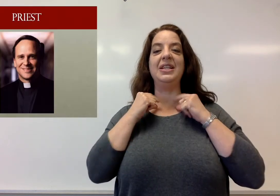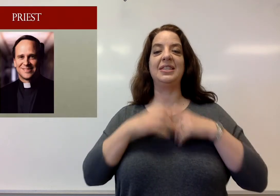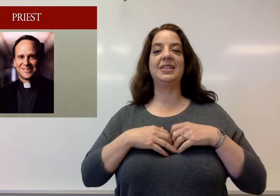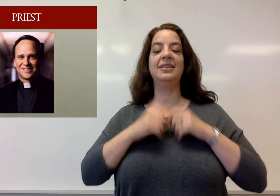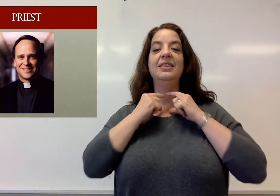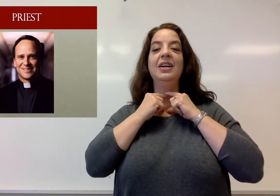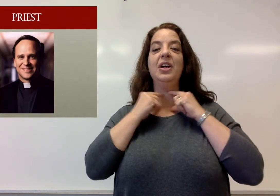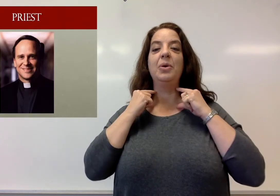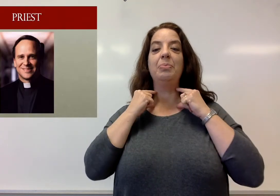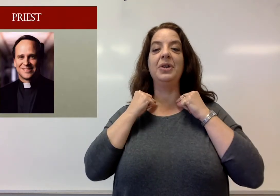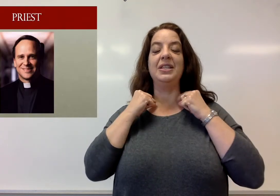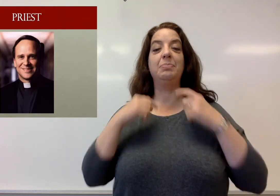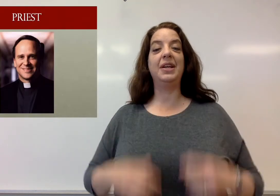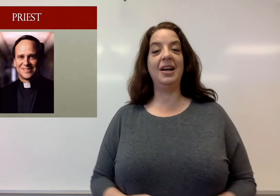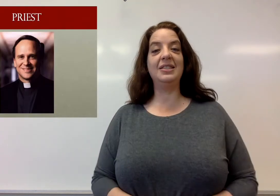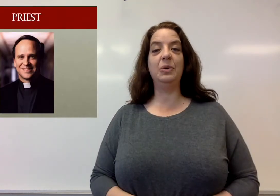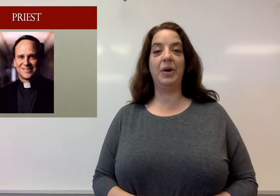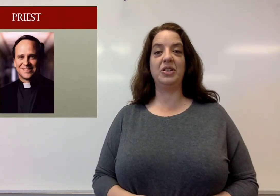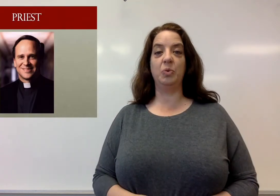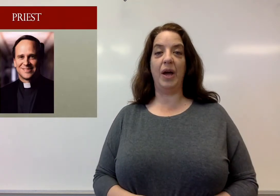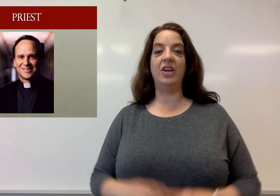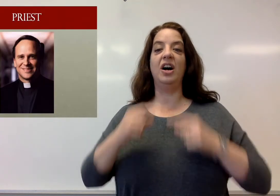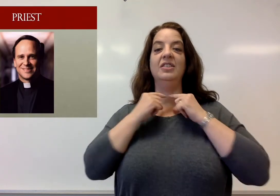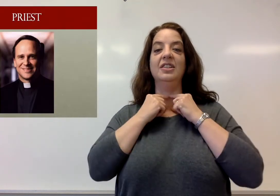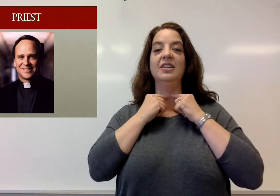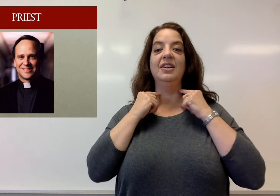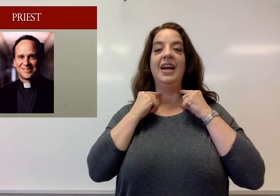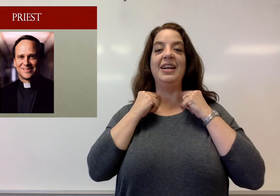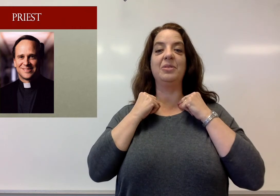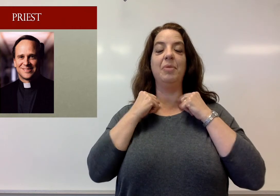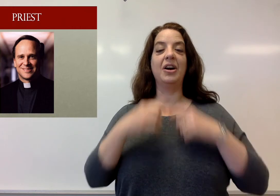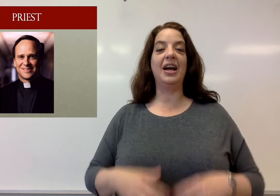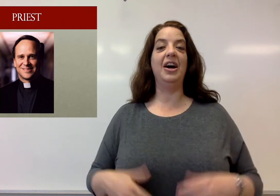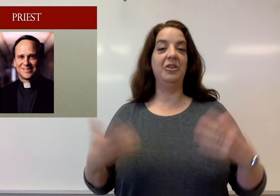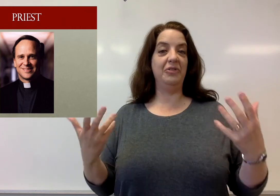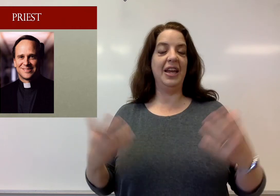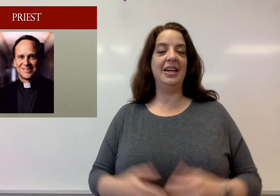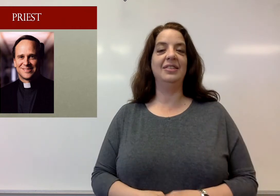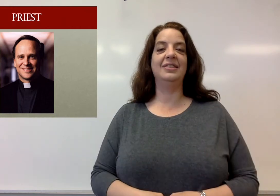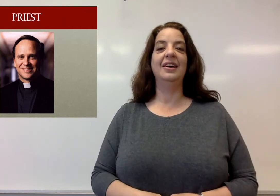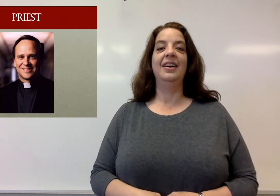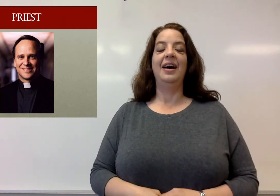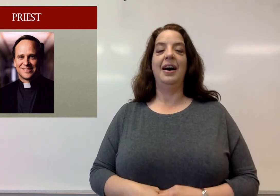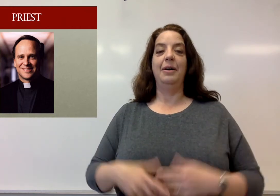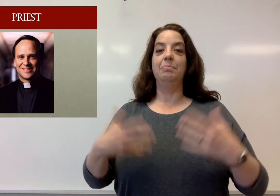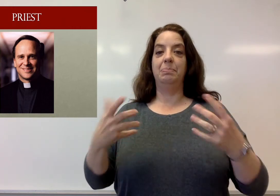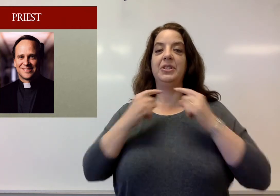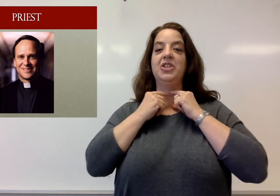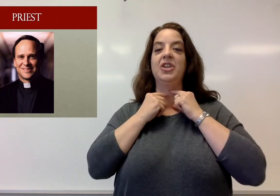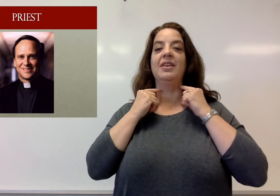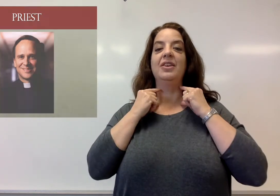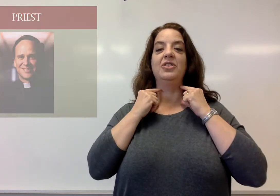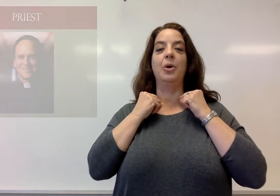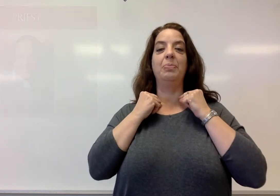priest. Priest, because he wears the white collar as a mark of his position. So